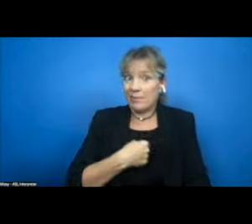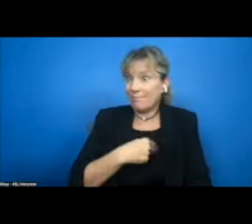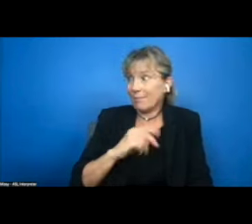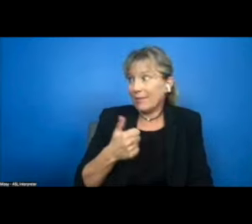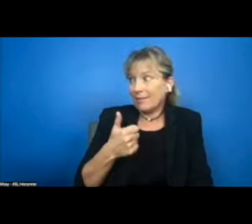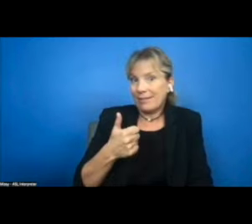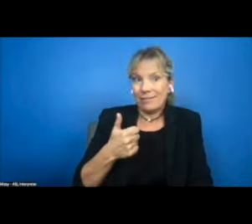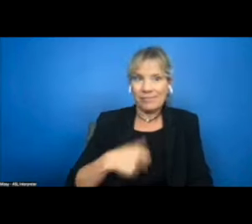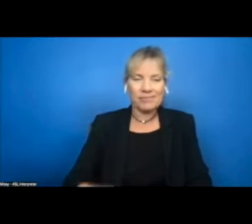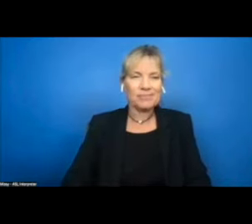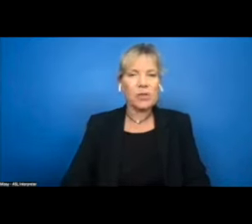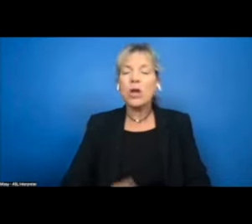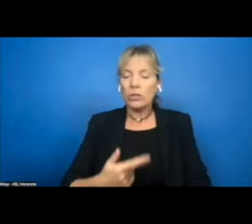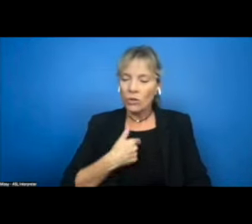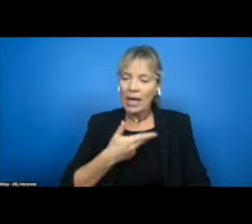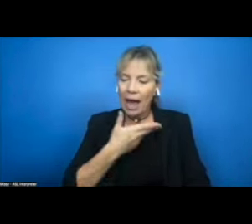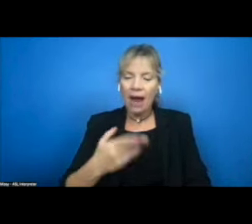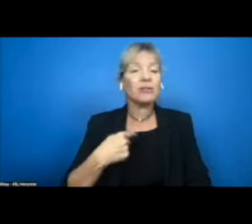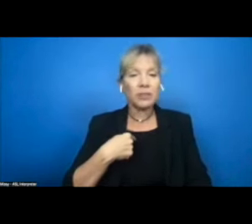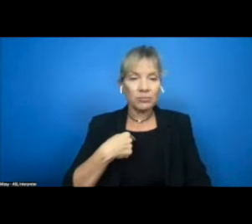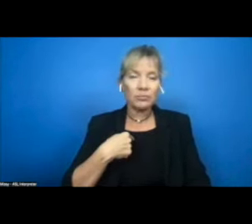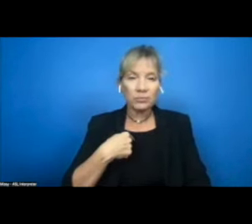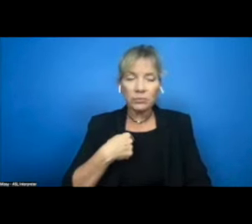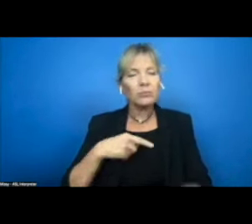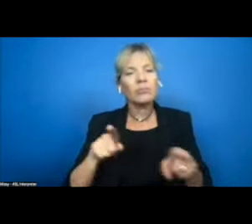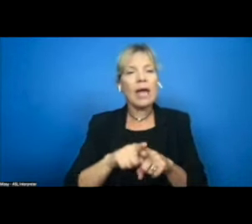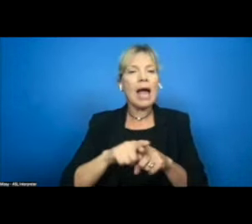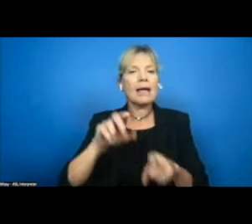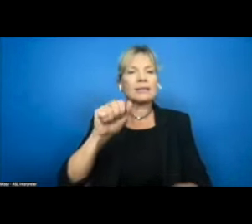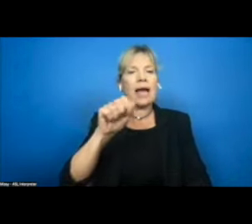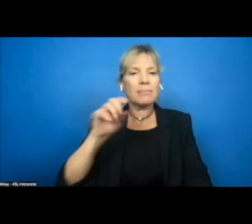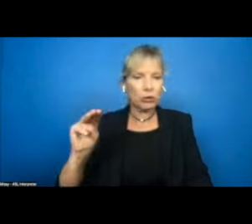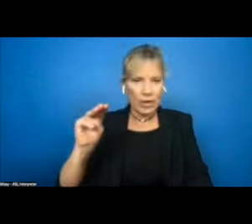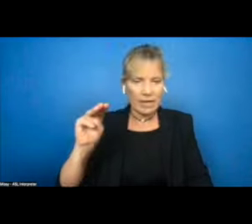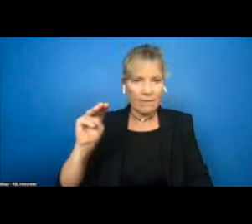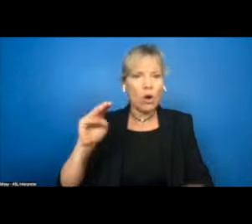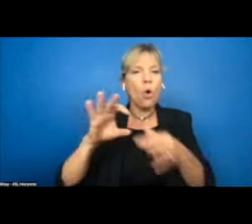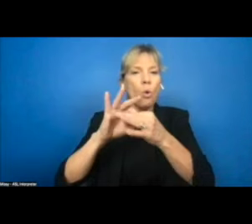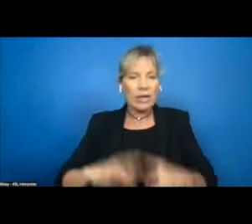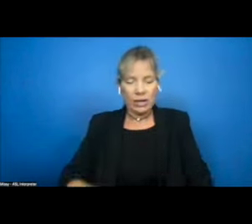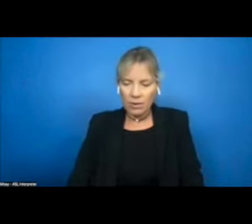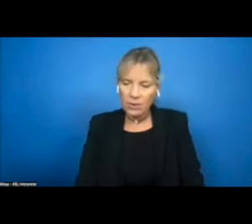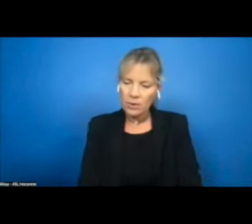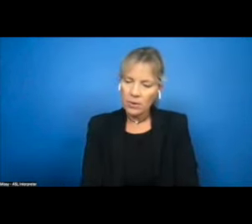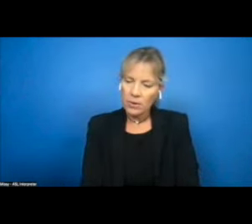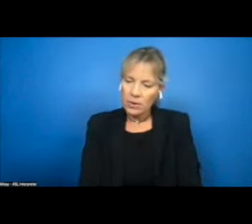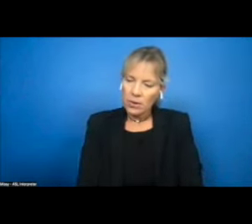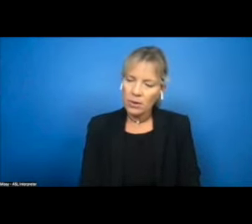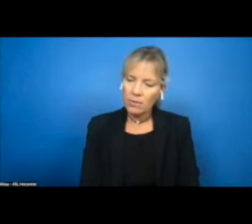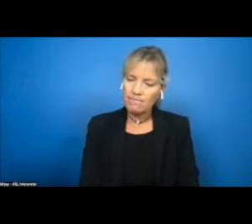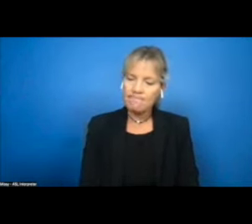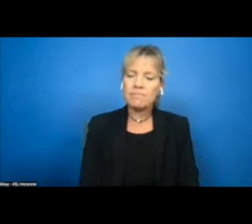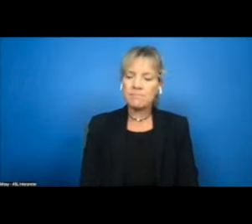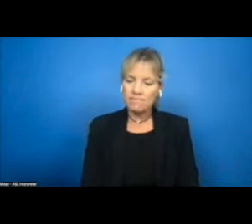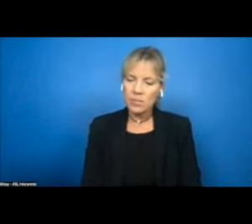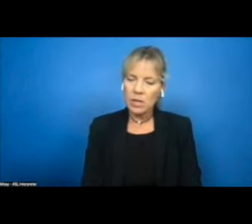great. So I was hired as the administrative coordinator. I did the